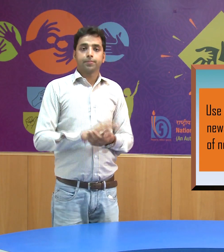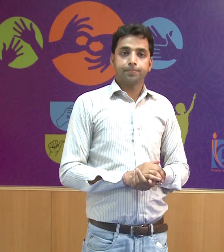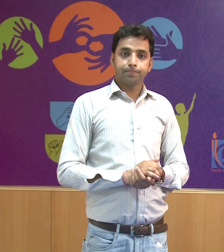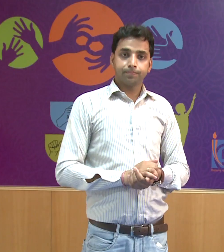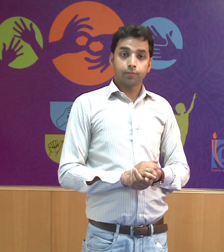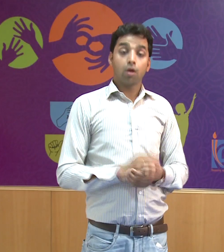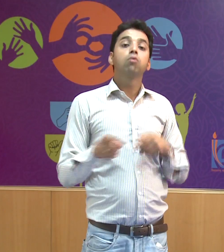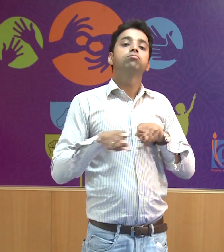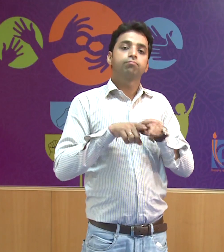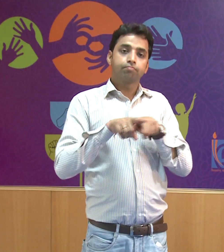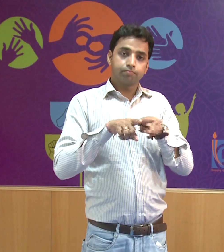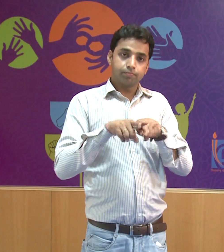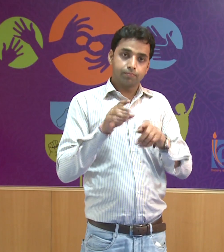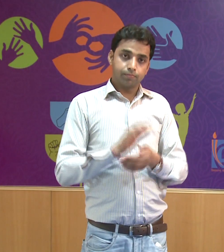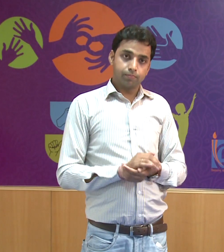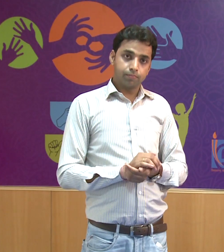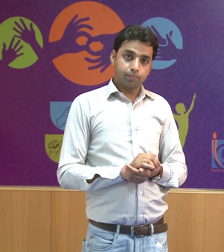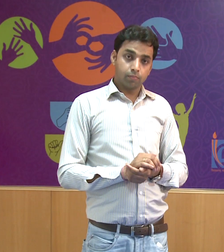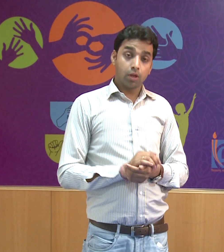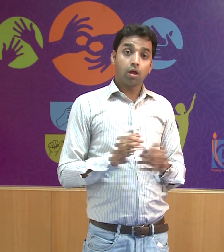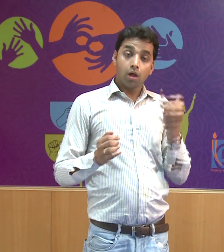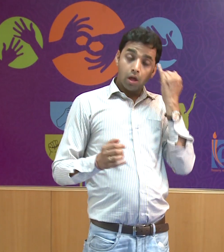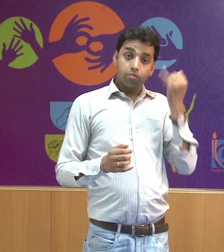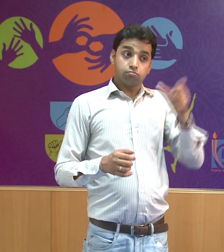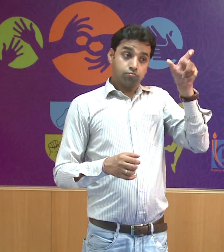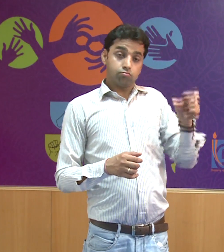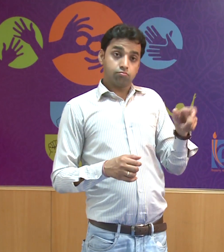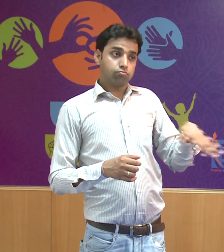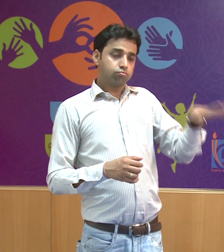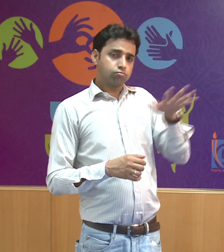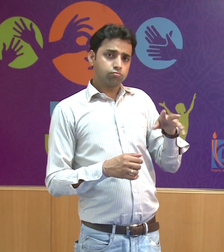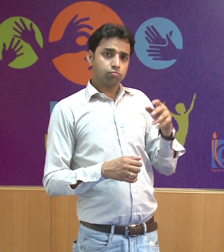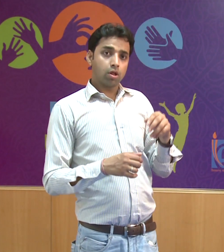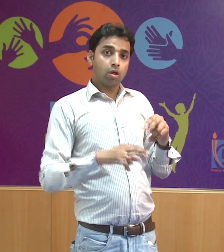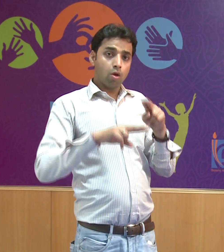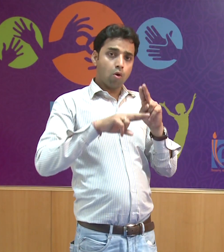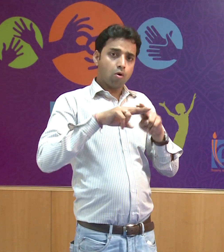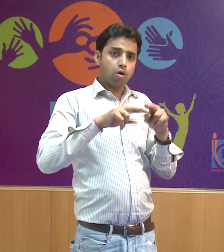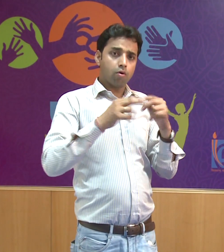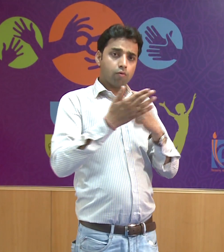For example, the ideals of the French Revolution,